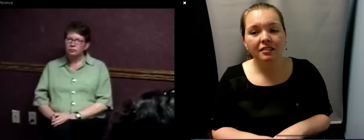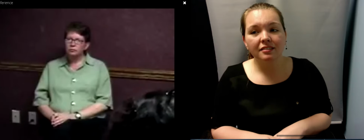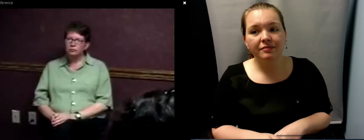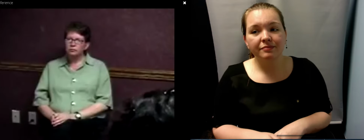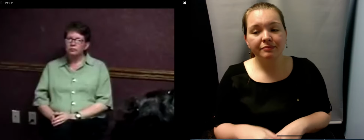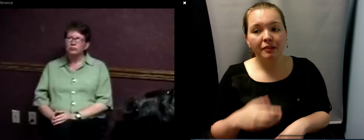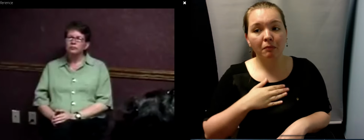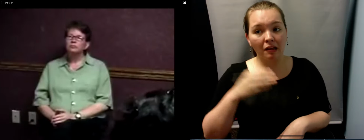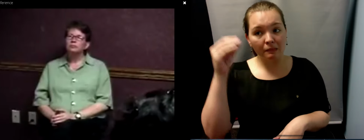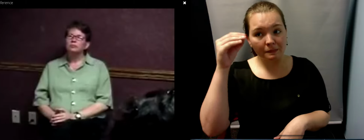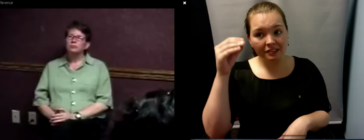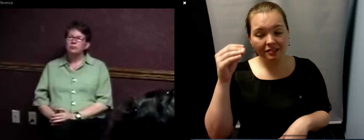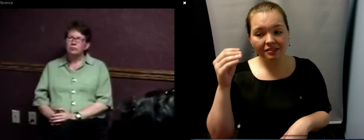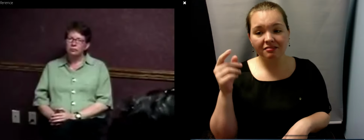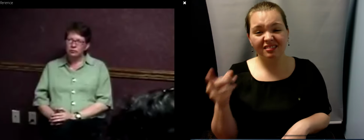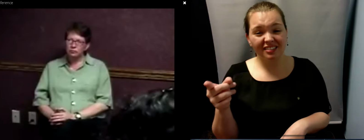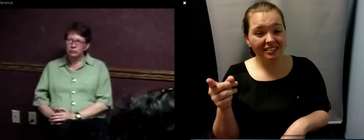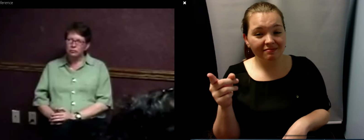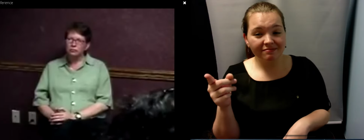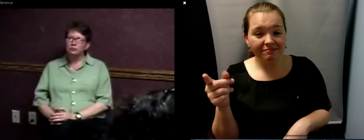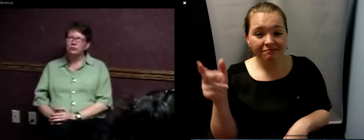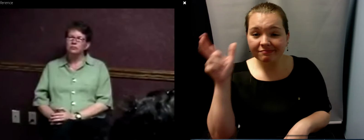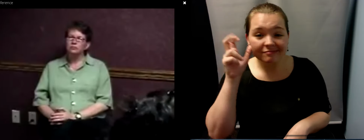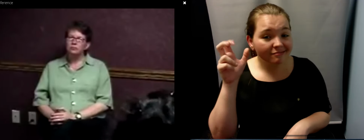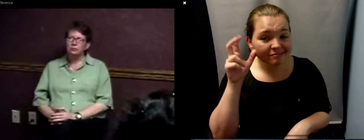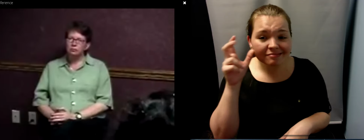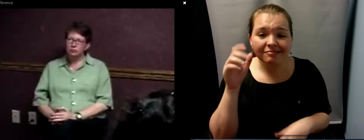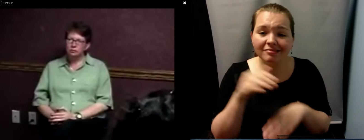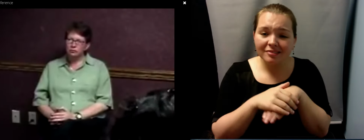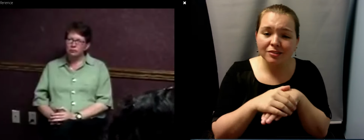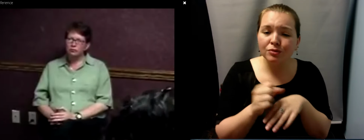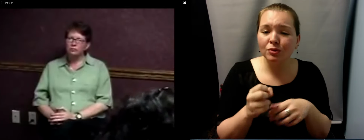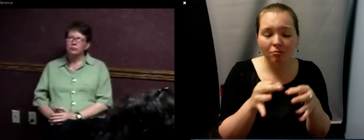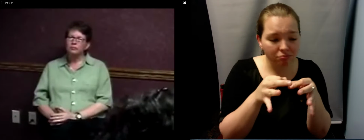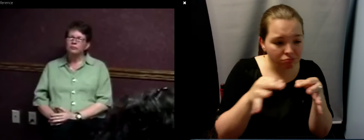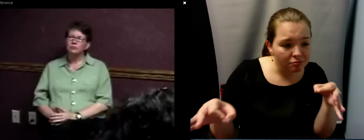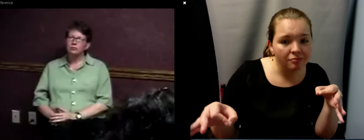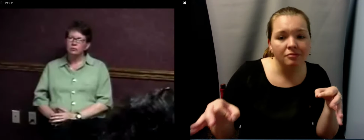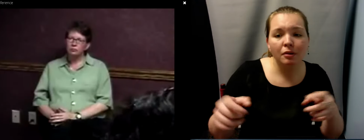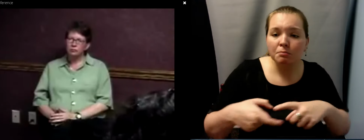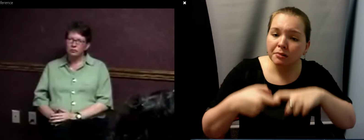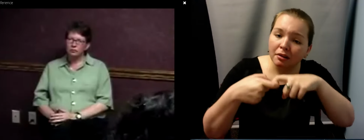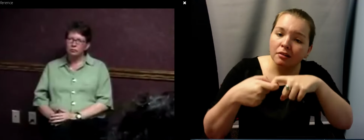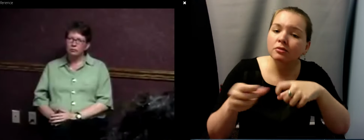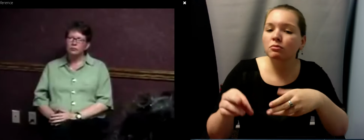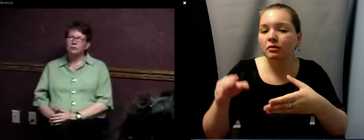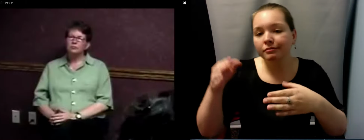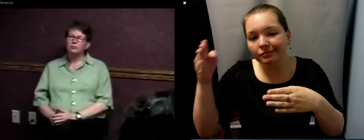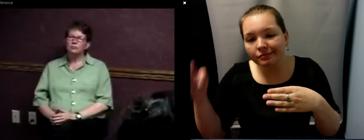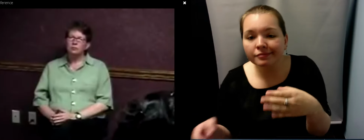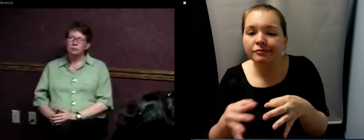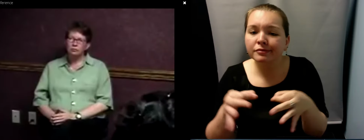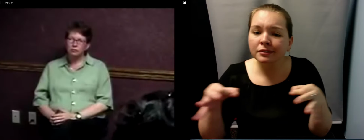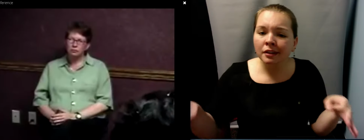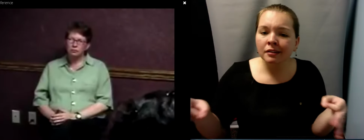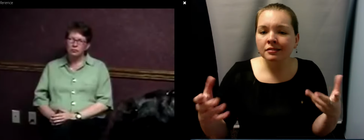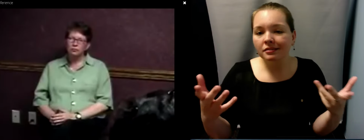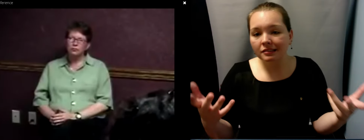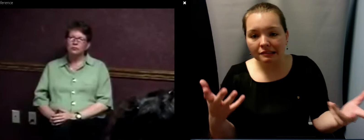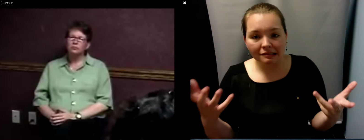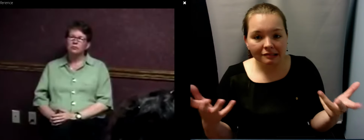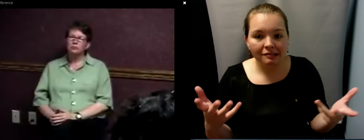doesn't naturally sense where pauses are in a sentence or where the end of a sentence is. I don't know if that has something to